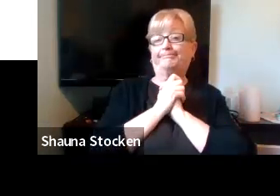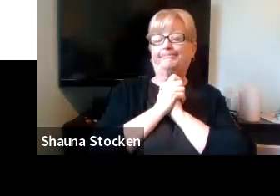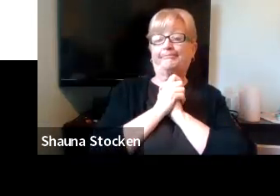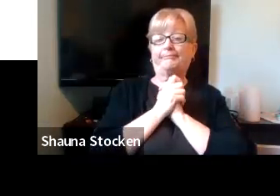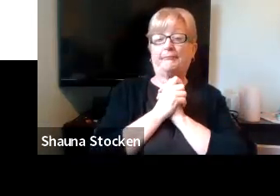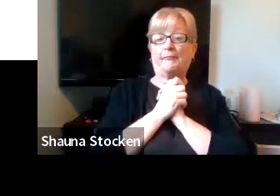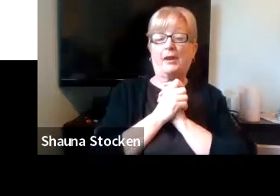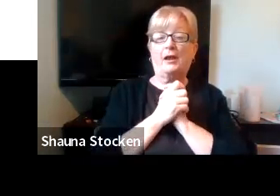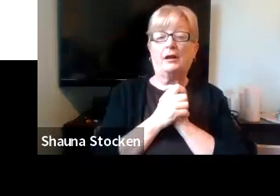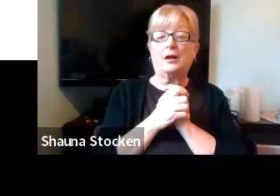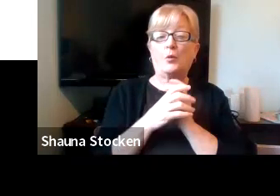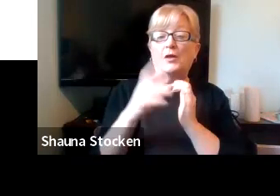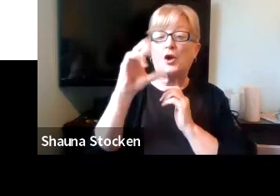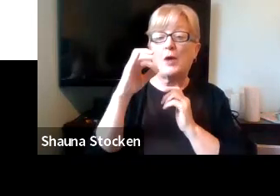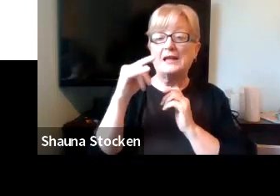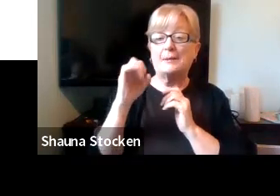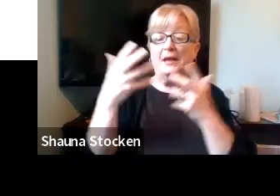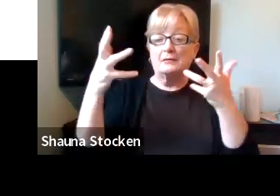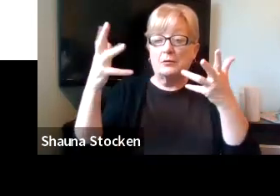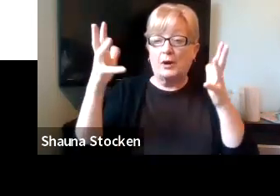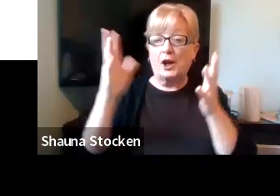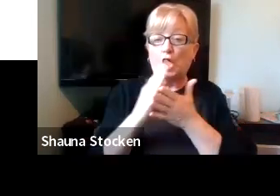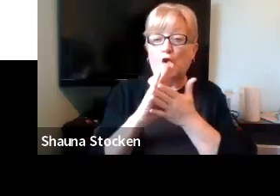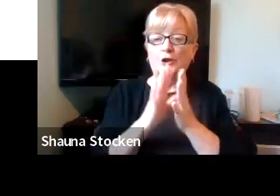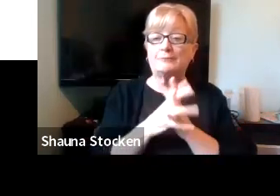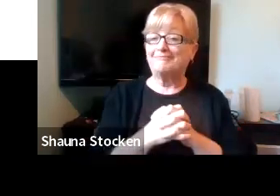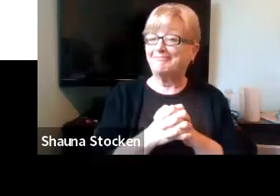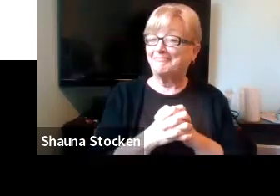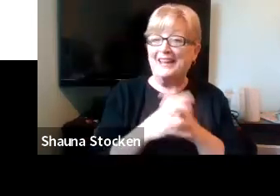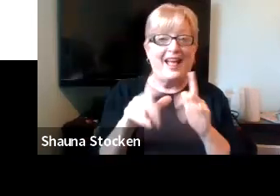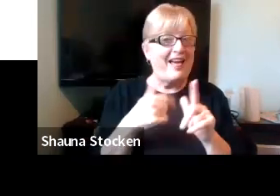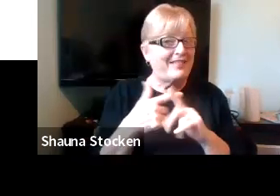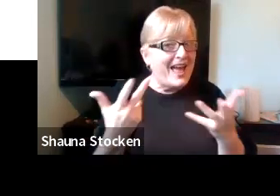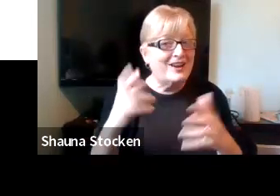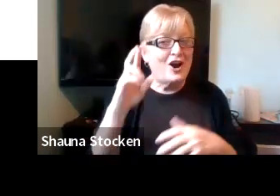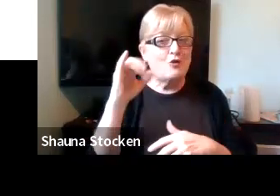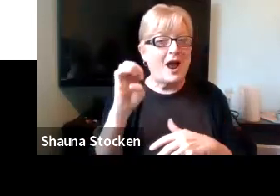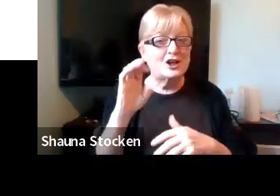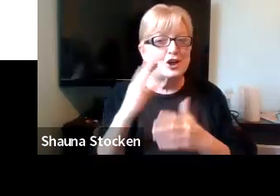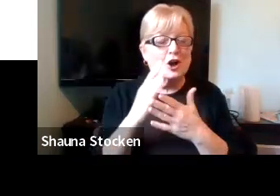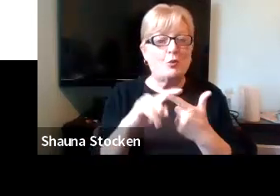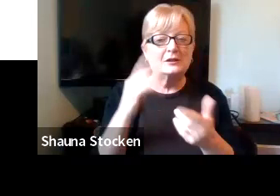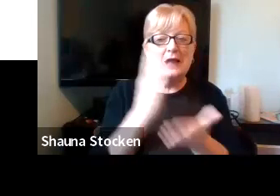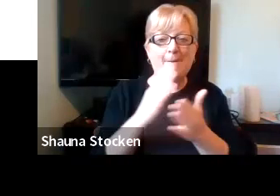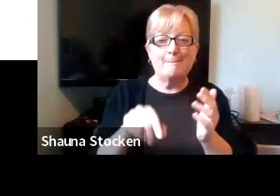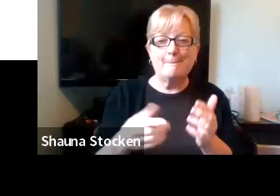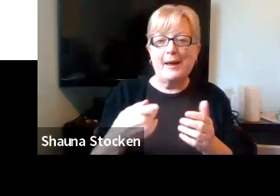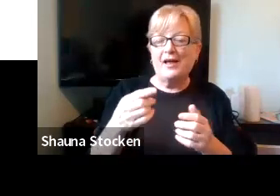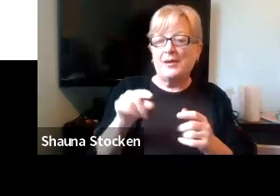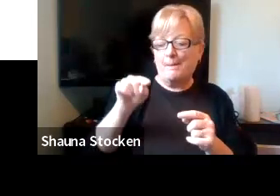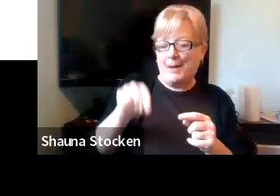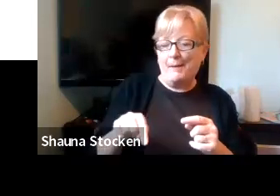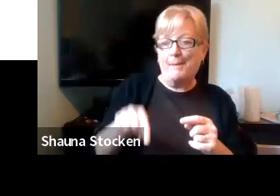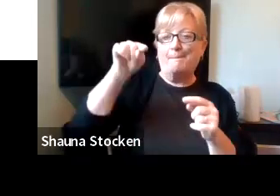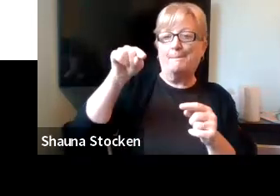the recipe is cooked, the rice cooker will stop cooking and it will be ready to serve. It takes about